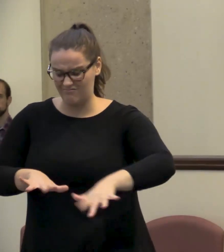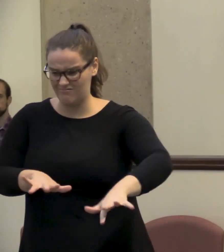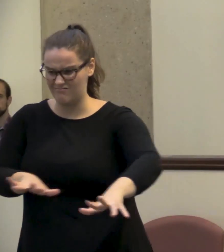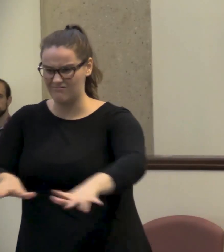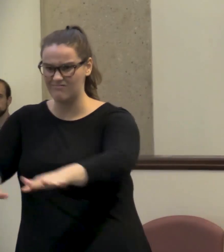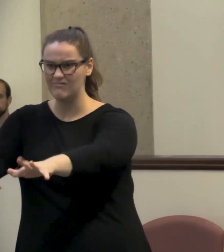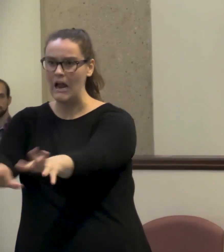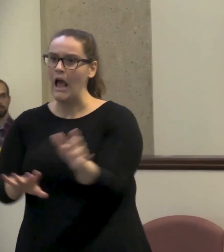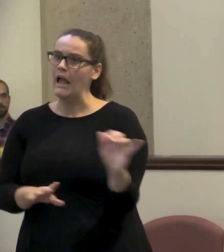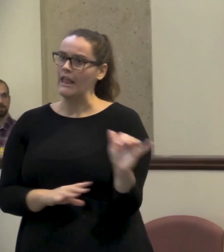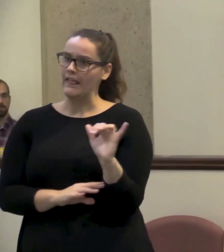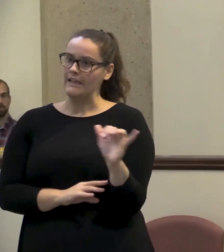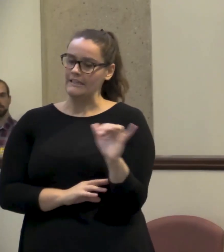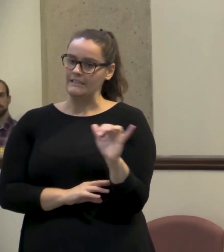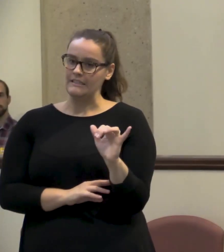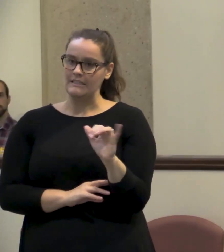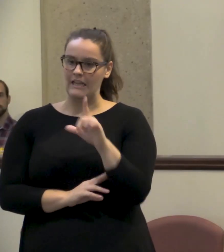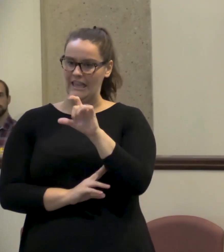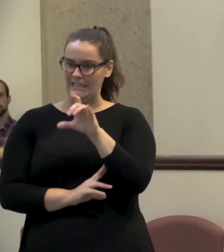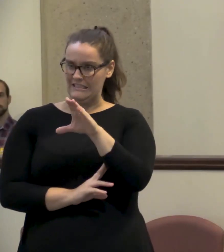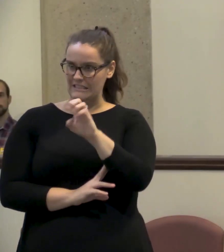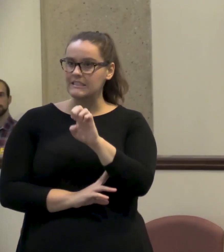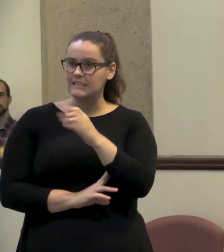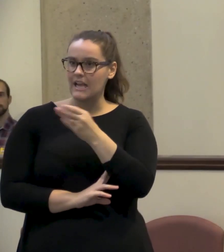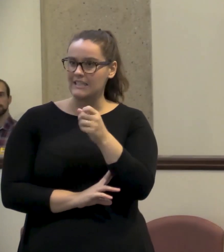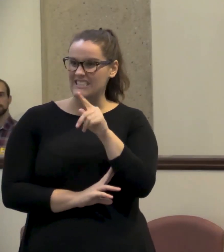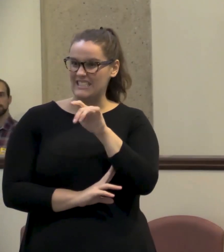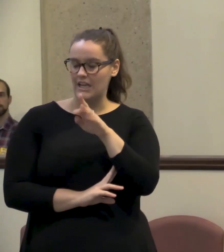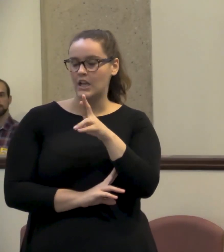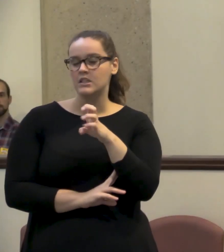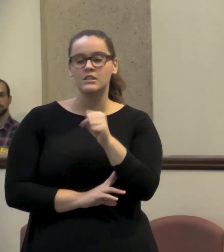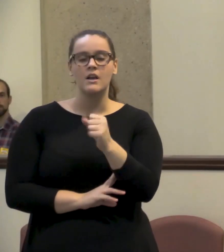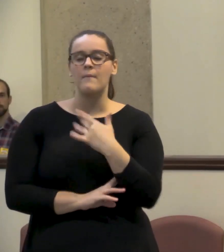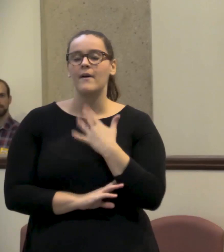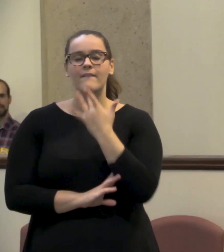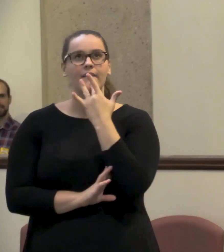like lice and ticks, which are my favorite.